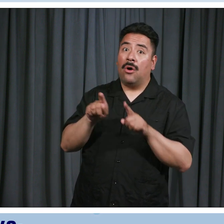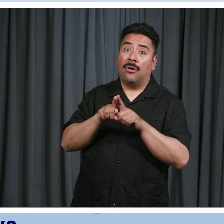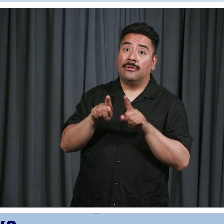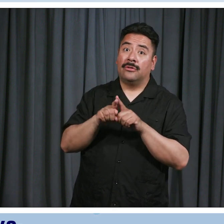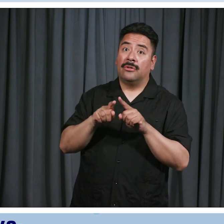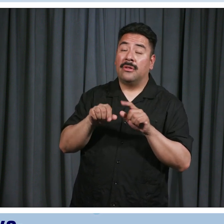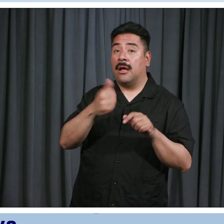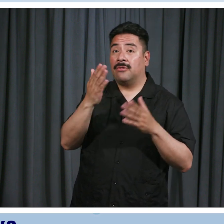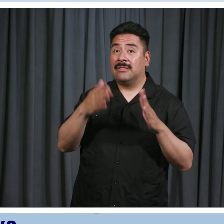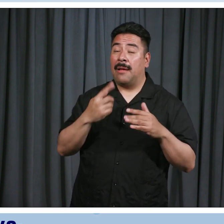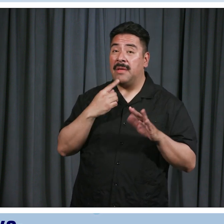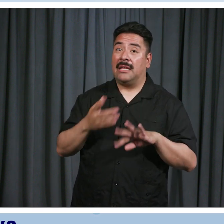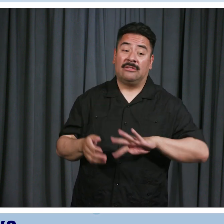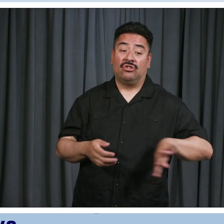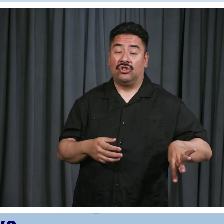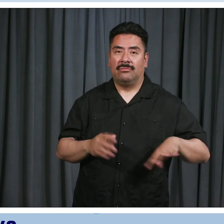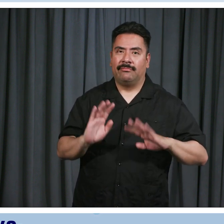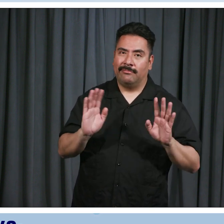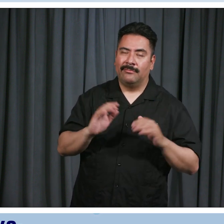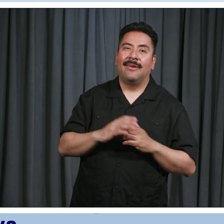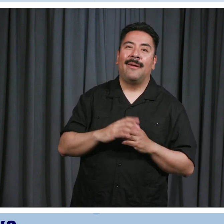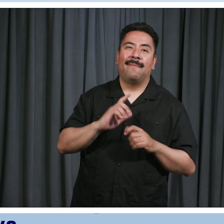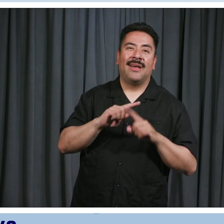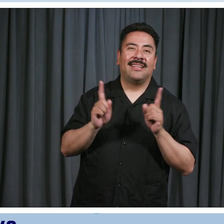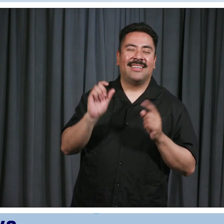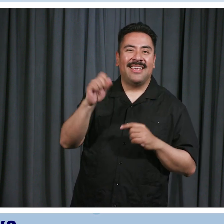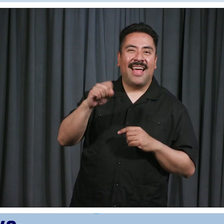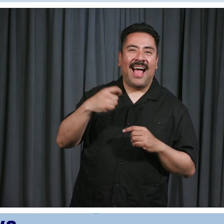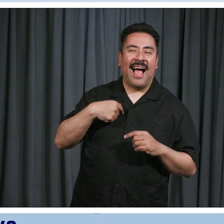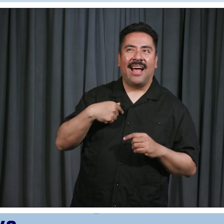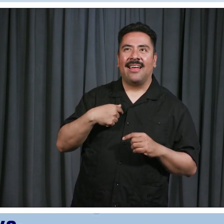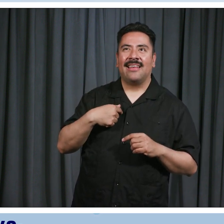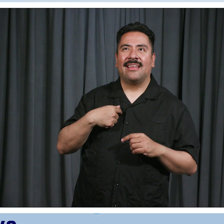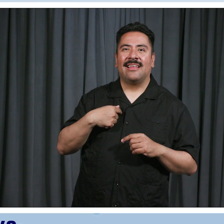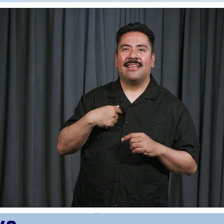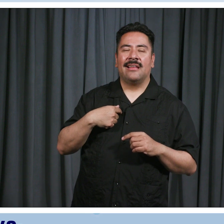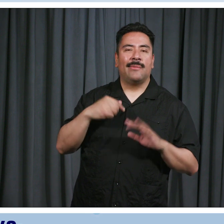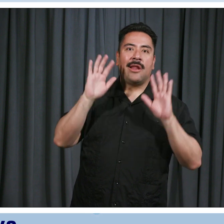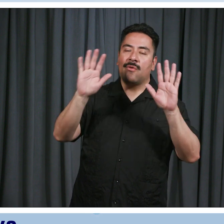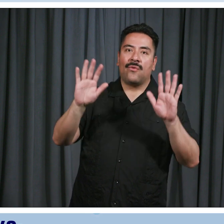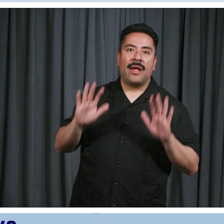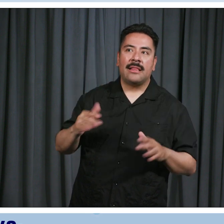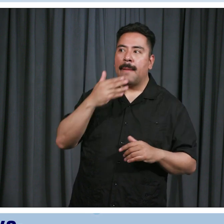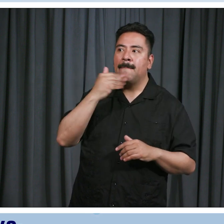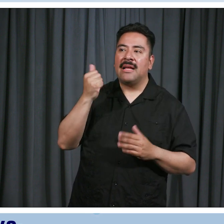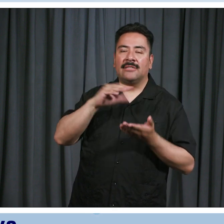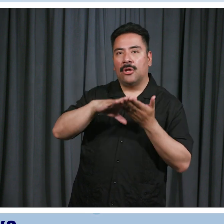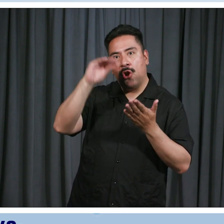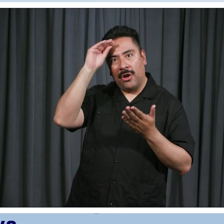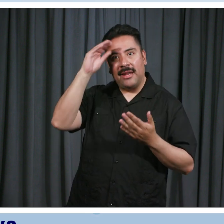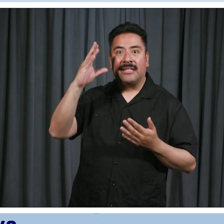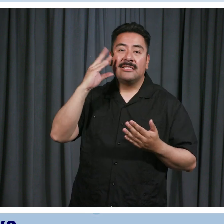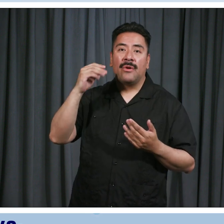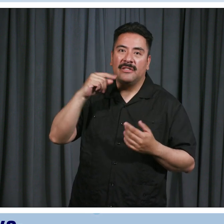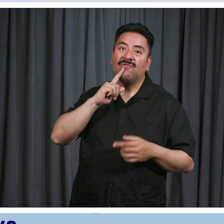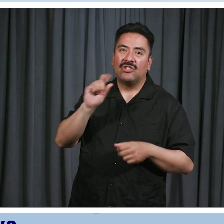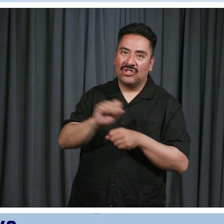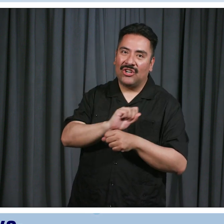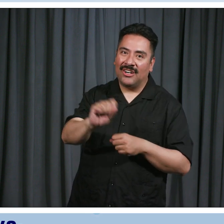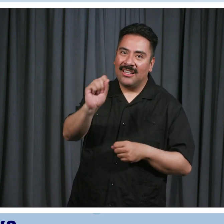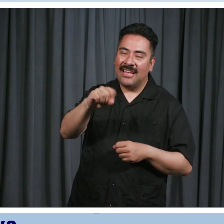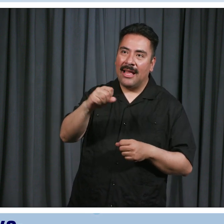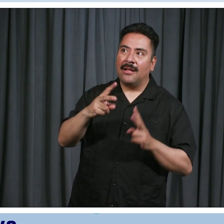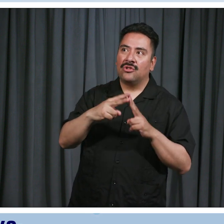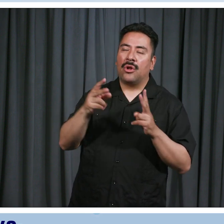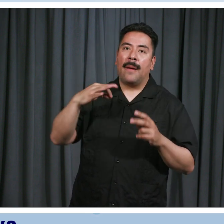the other side, Mm-hmm. So yeah, it's been like it's been the best learning experience for sure. It's been a